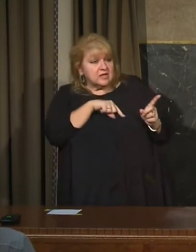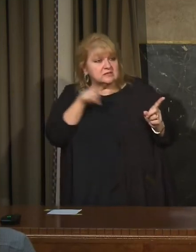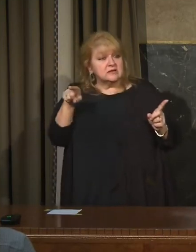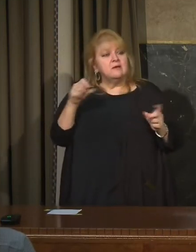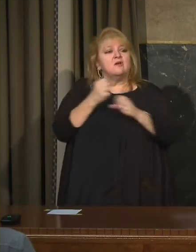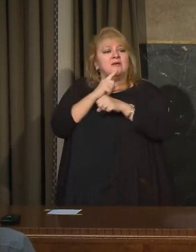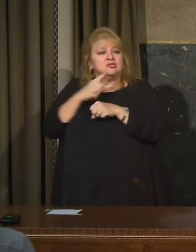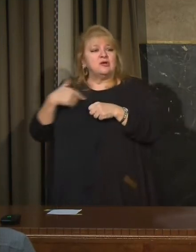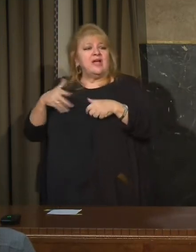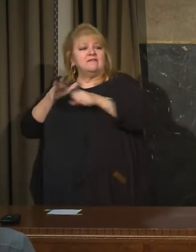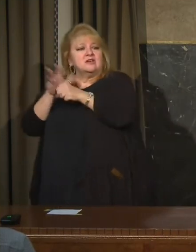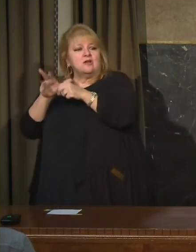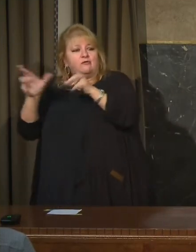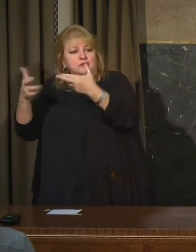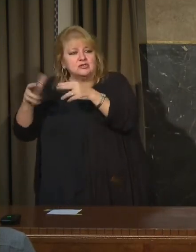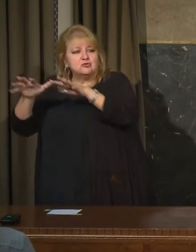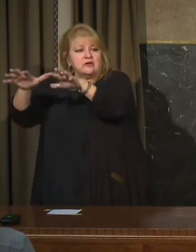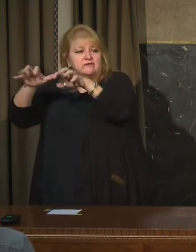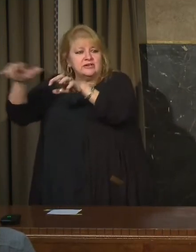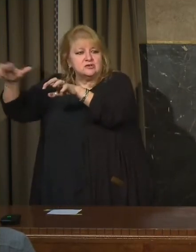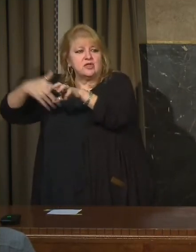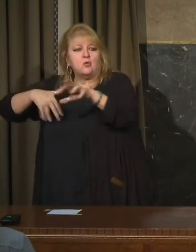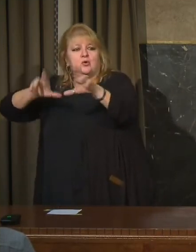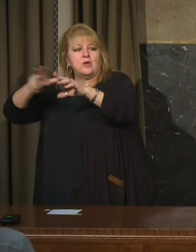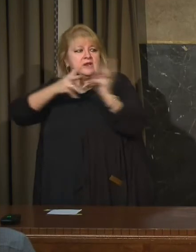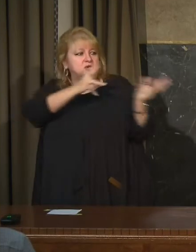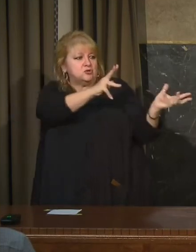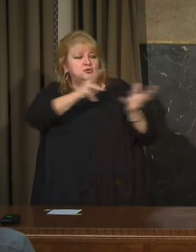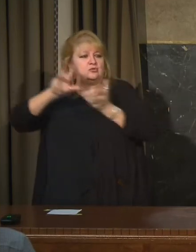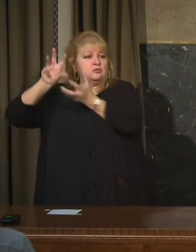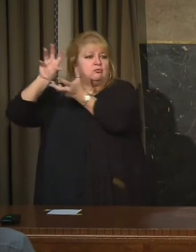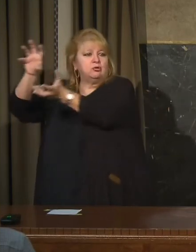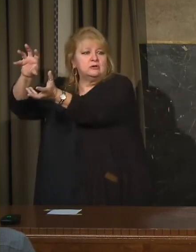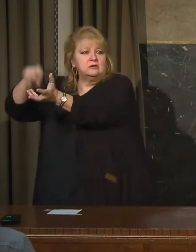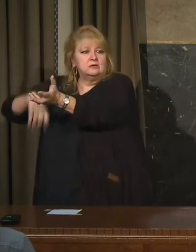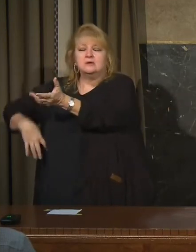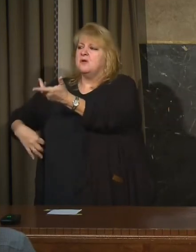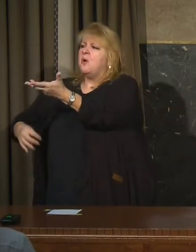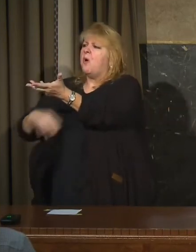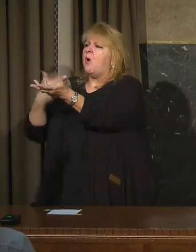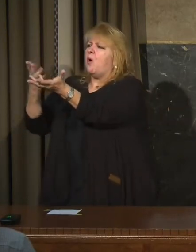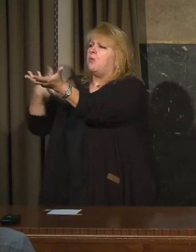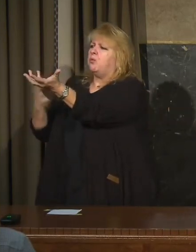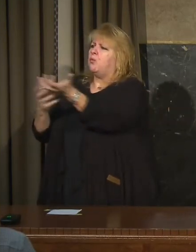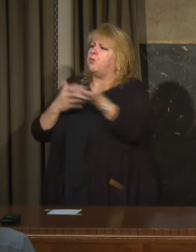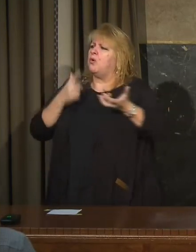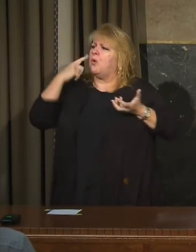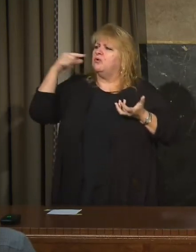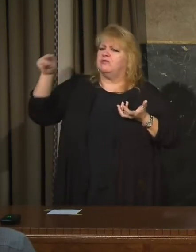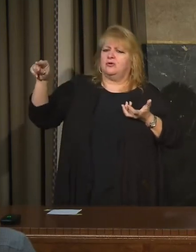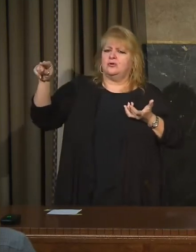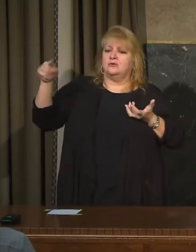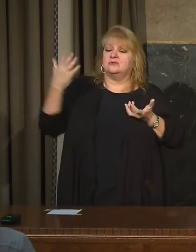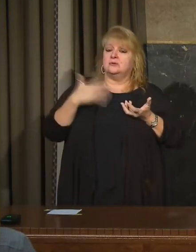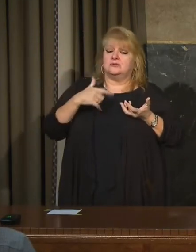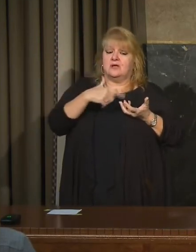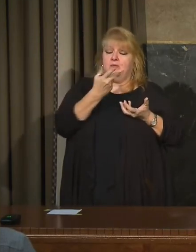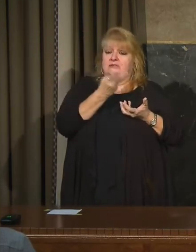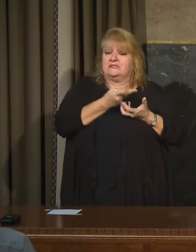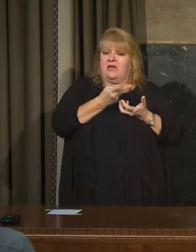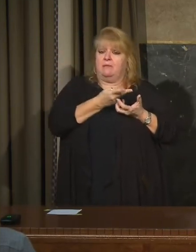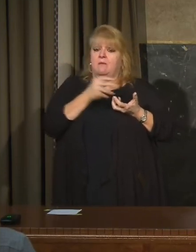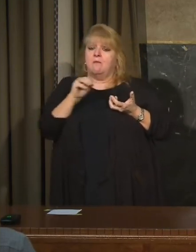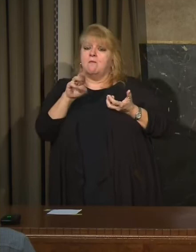enough storage room and enough that they felt prepared to take it all. And we offer that service. So some of Moderna was at the